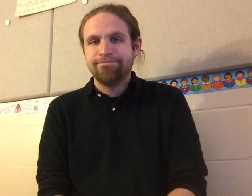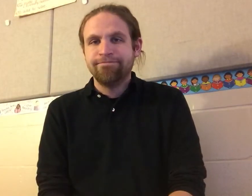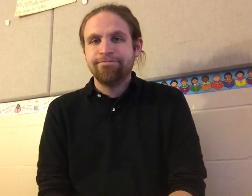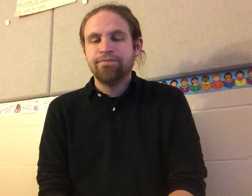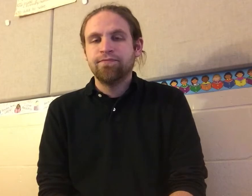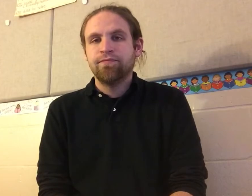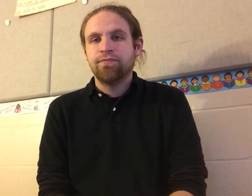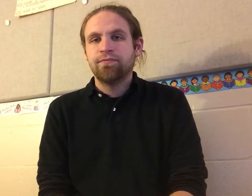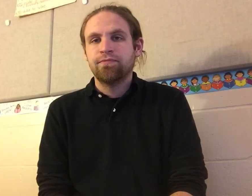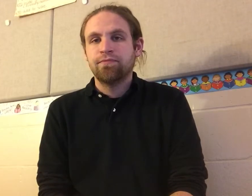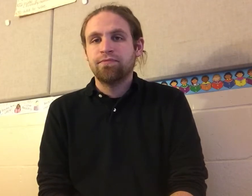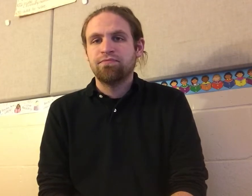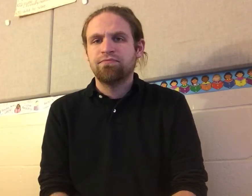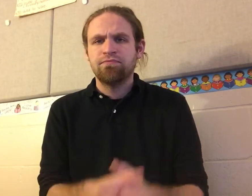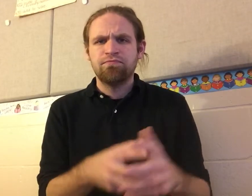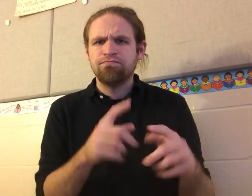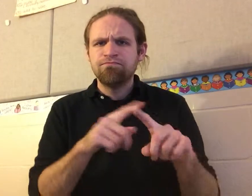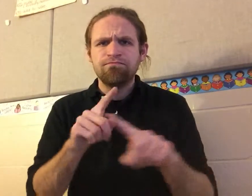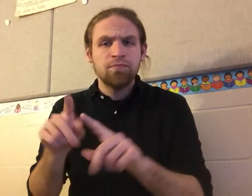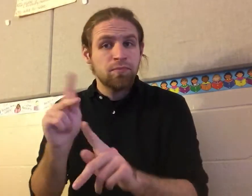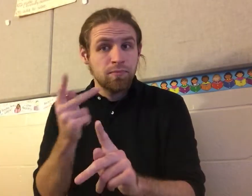What different kinds of animals can you name?